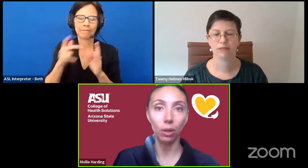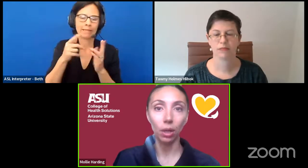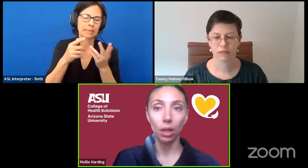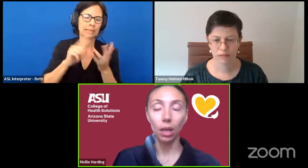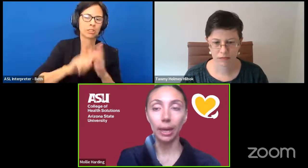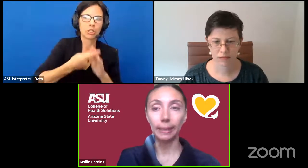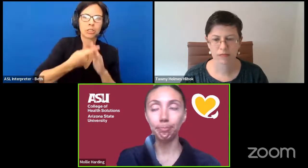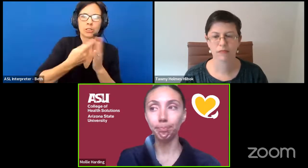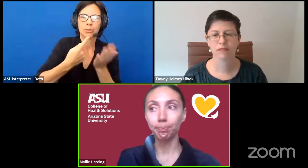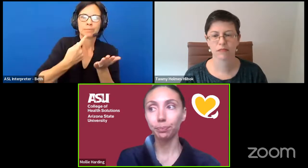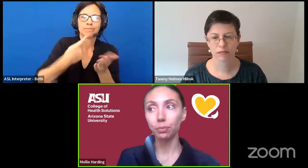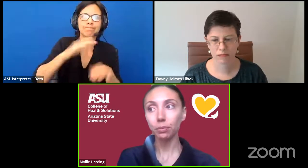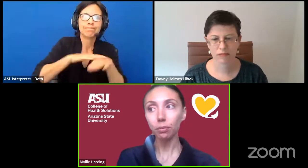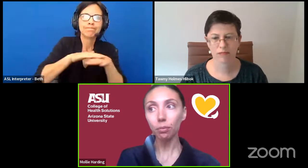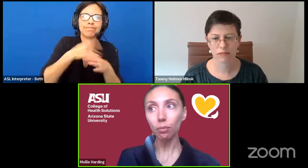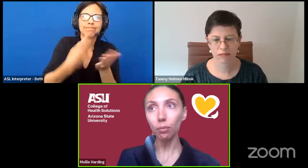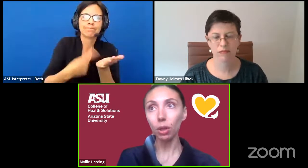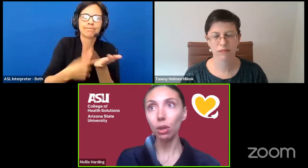about how